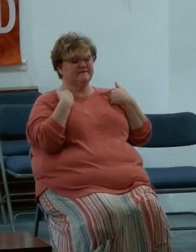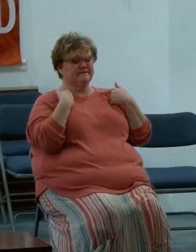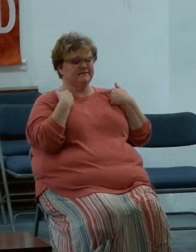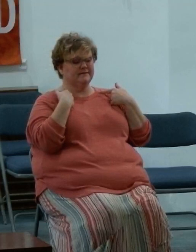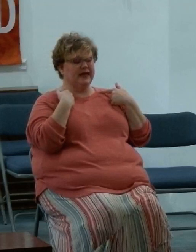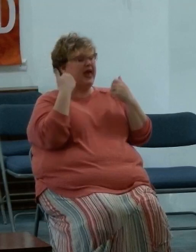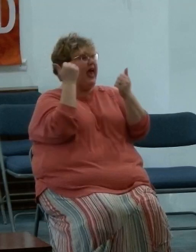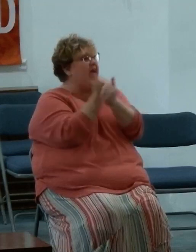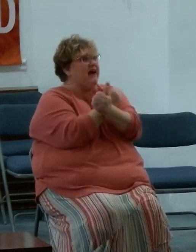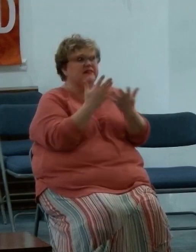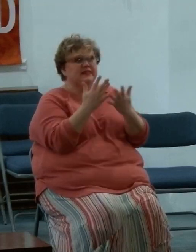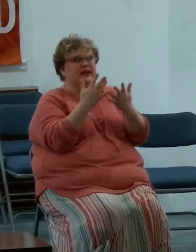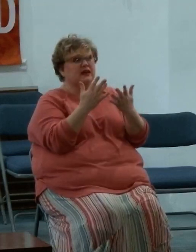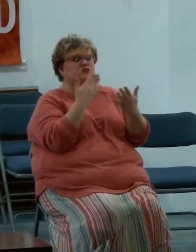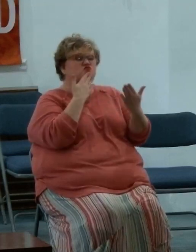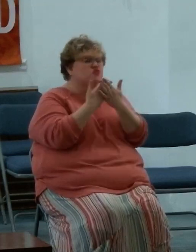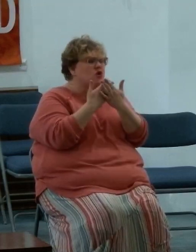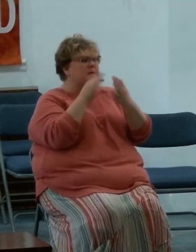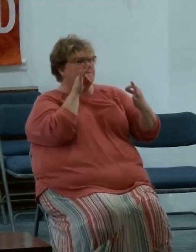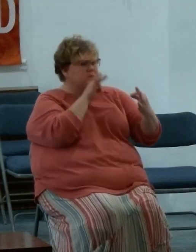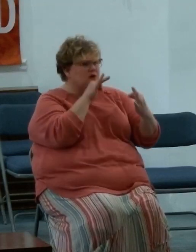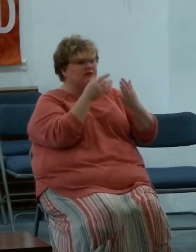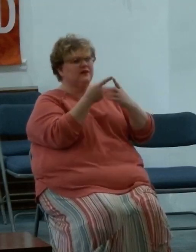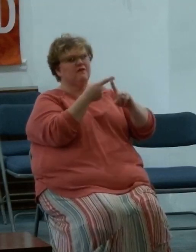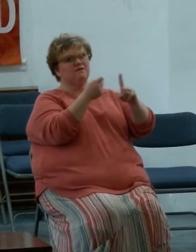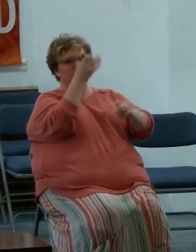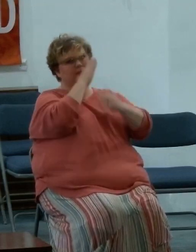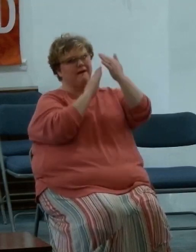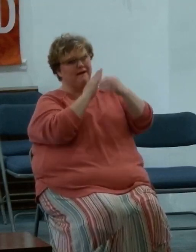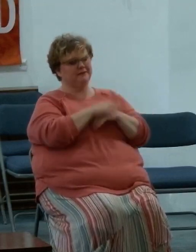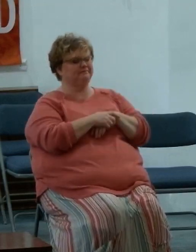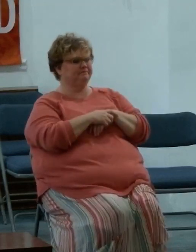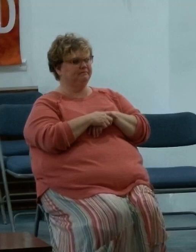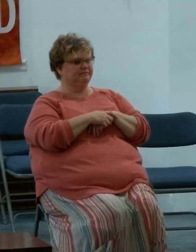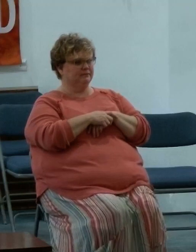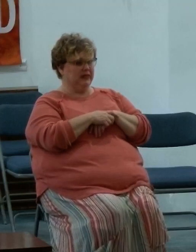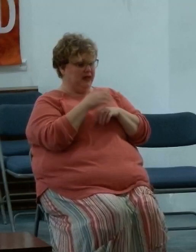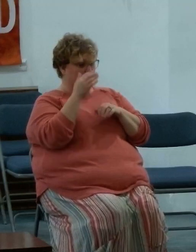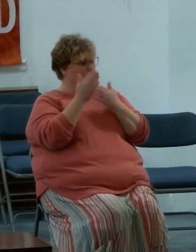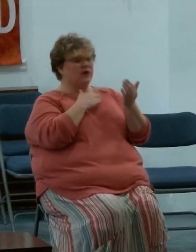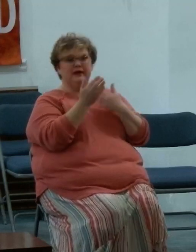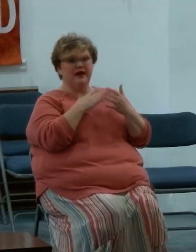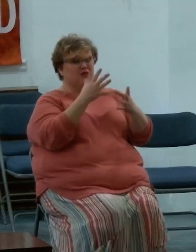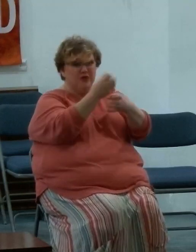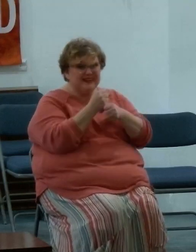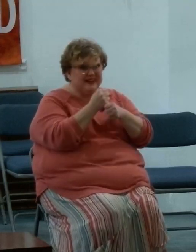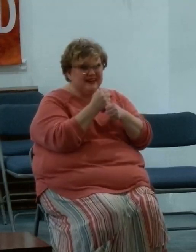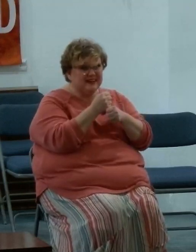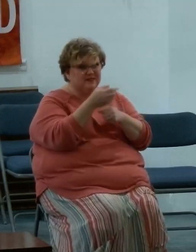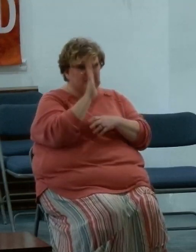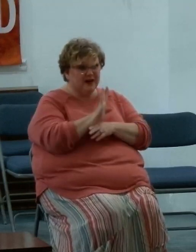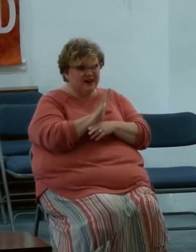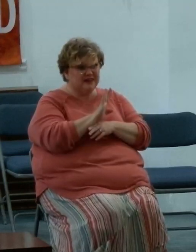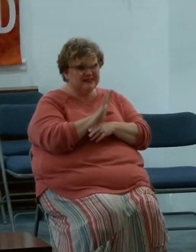Every good and perfect gift comes from God. And so whatever we give, whatever we get from God, God says